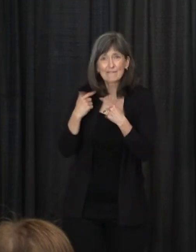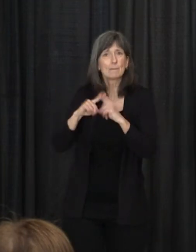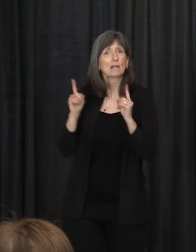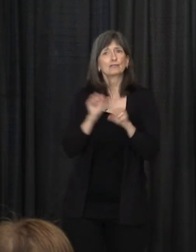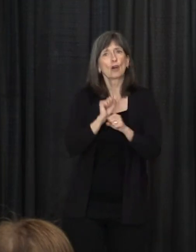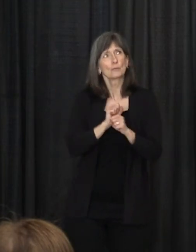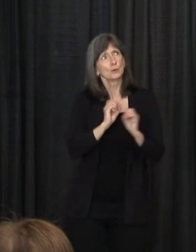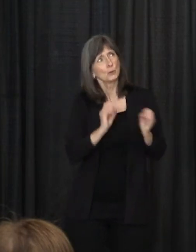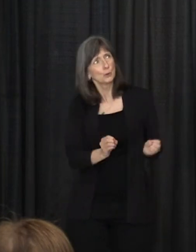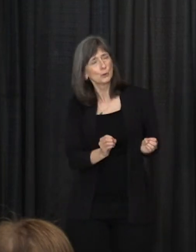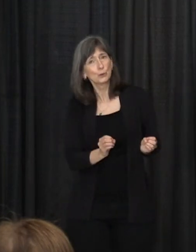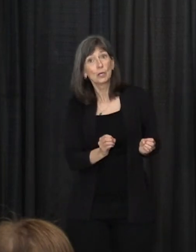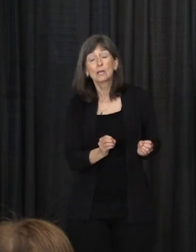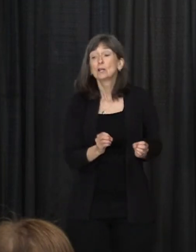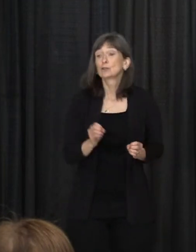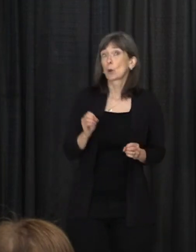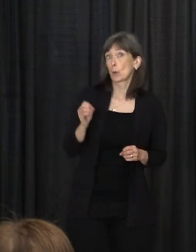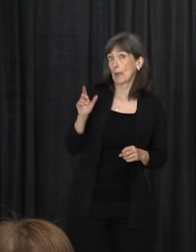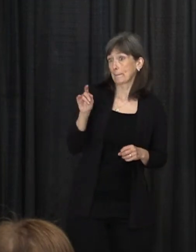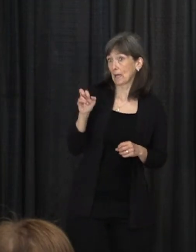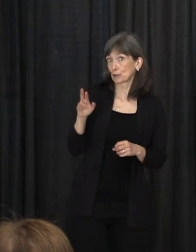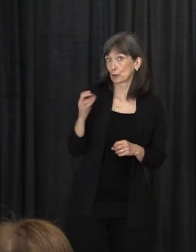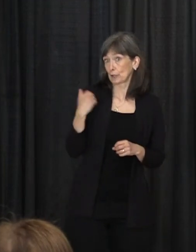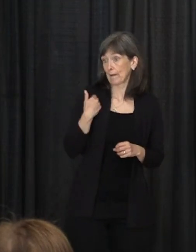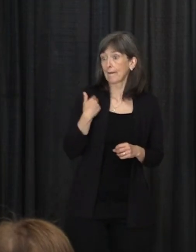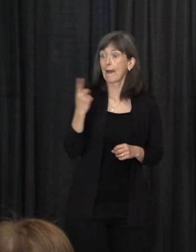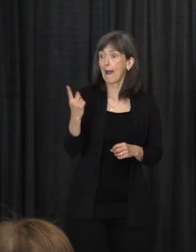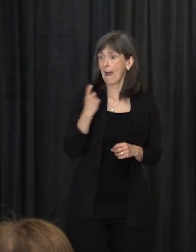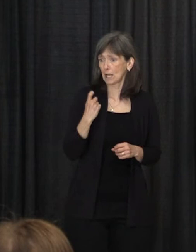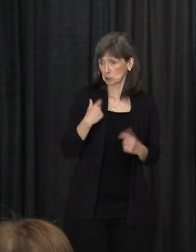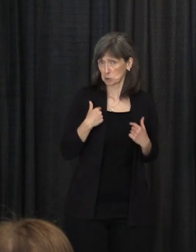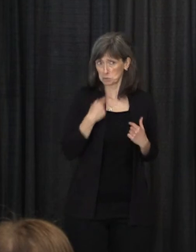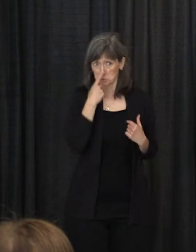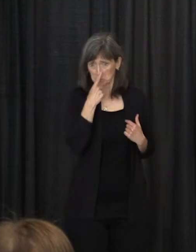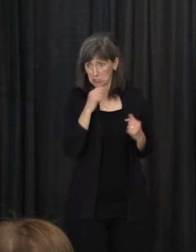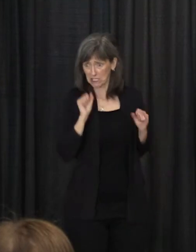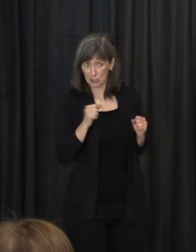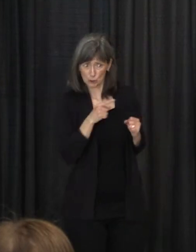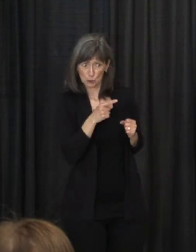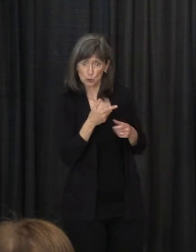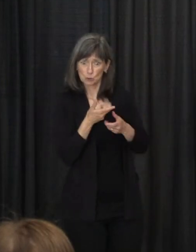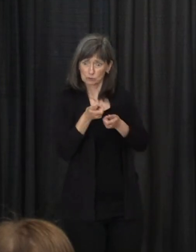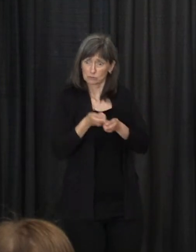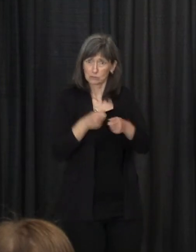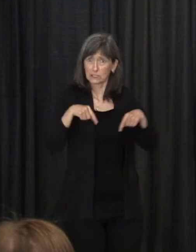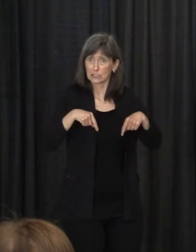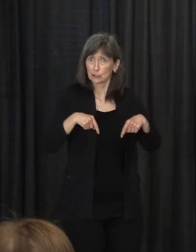his request to find out if we can attract some of those talents and some of those skills.